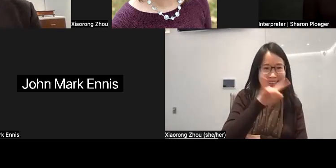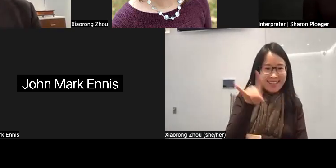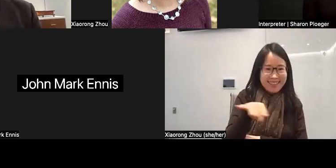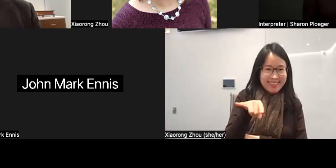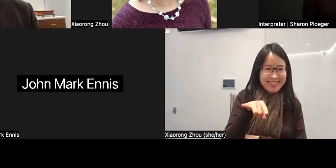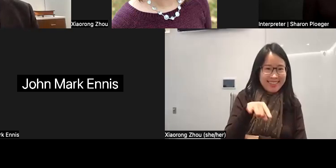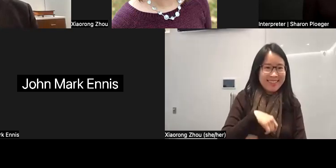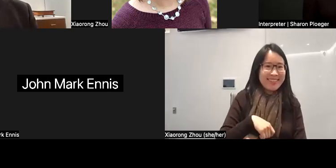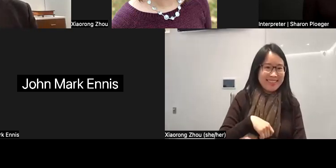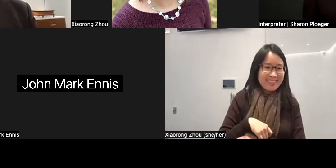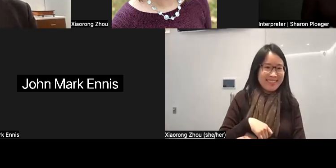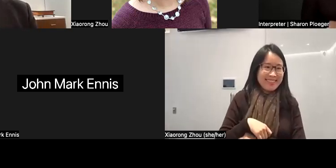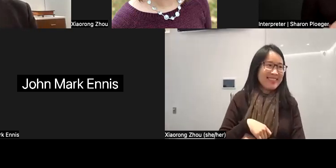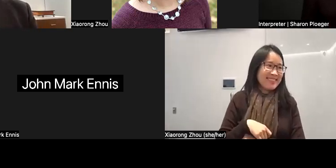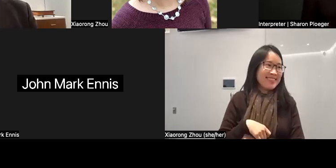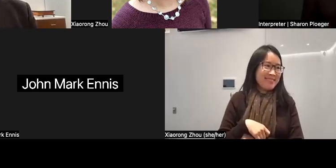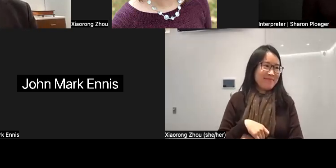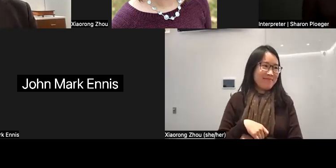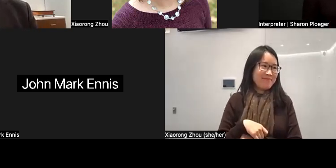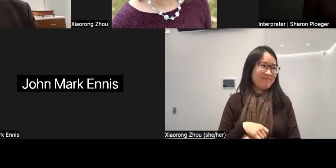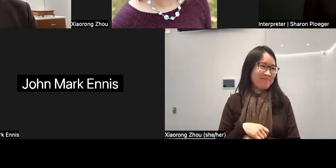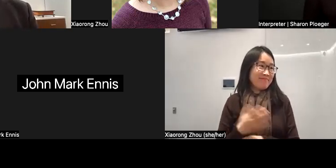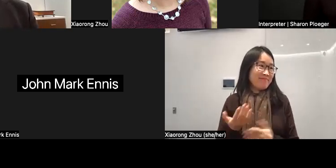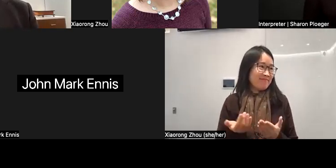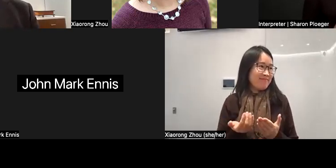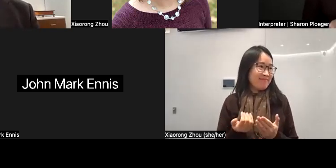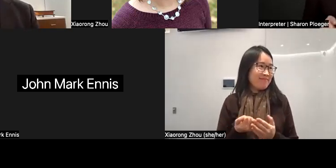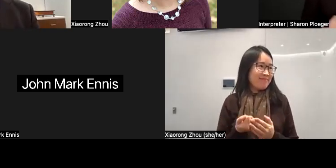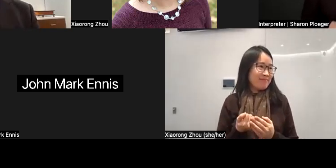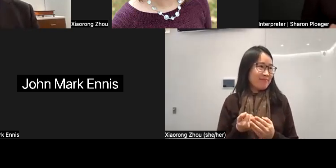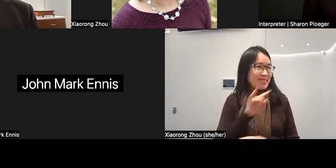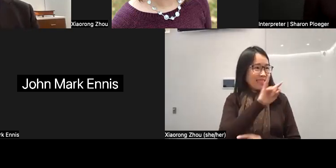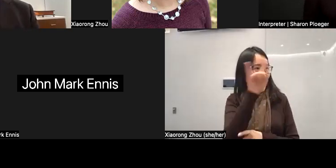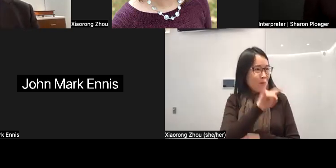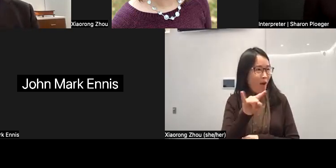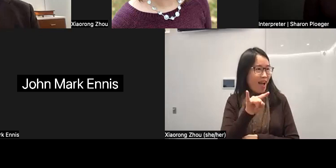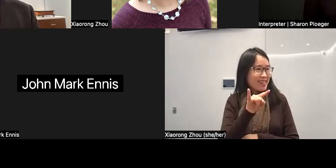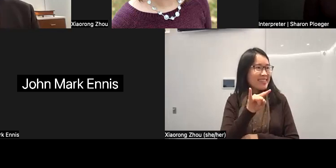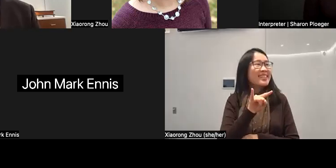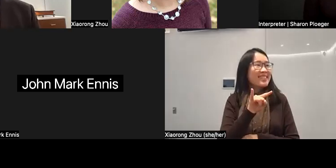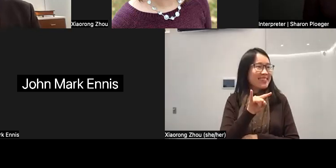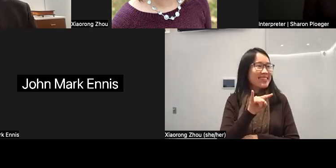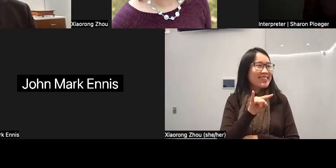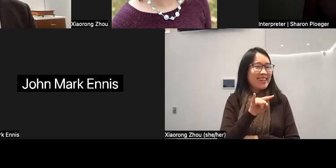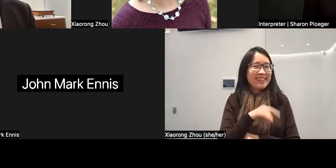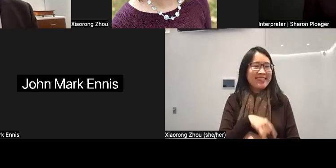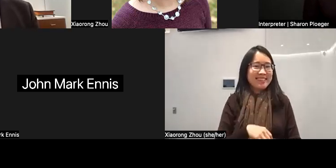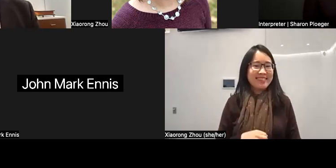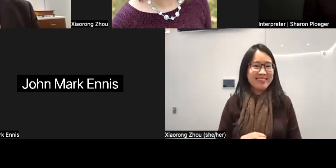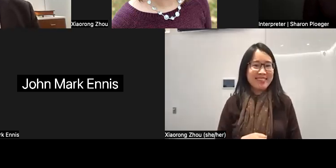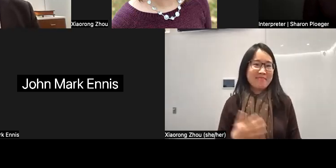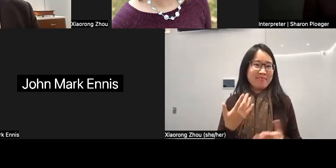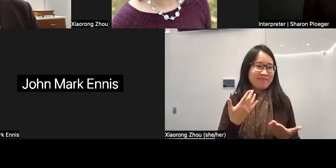this is my name sign like this, with my index finger and my pinky finger going in the Z shape, like this.